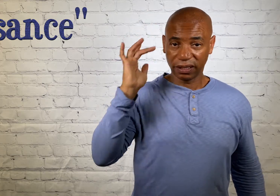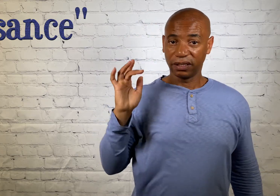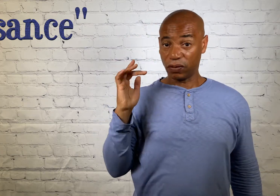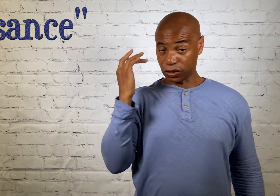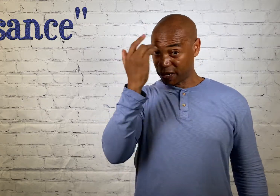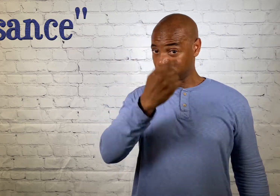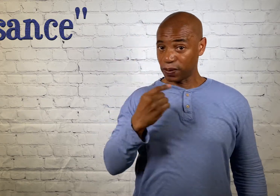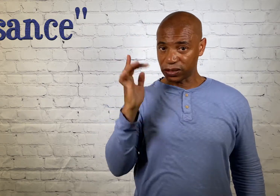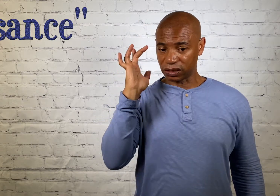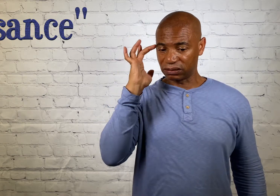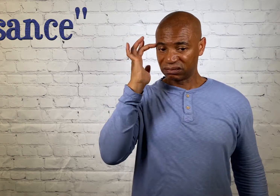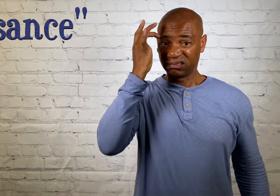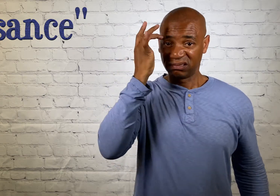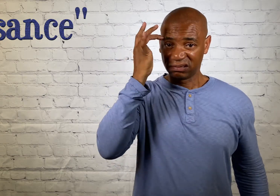watch my expression.